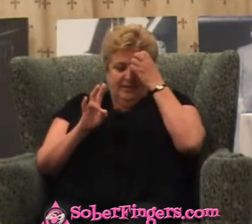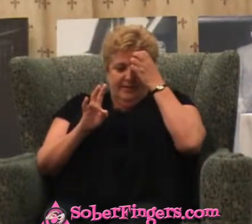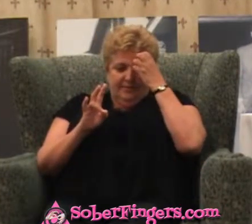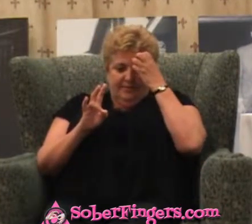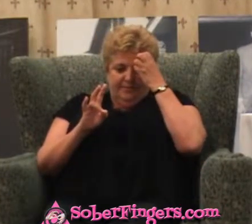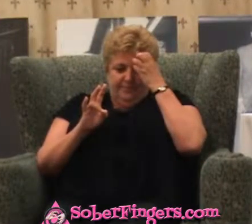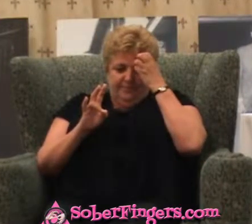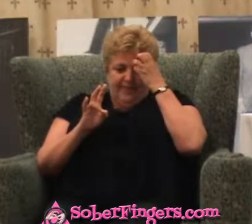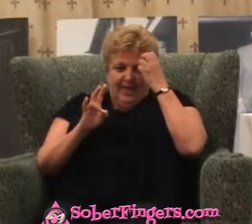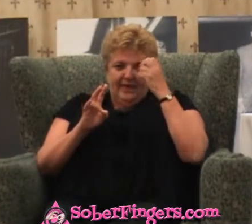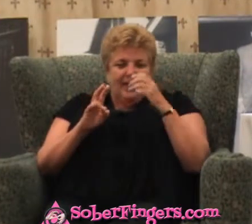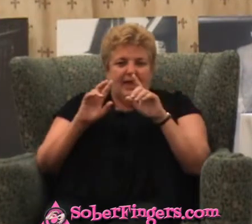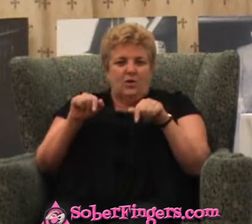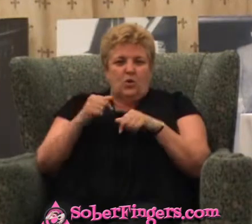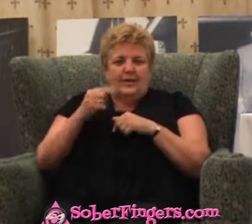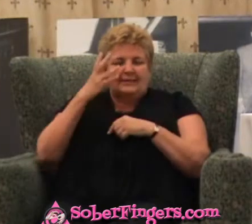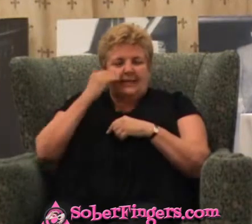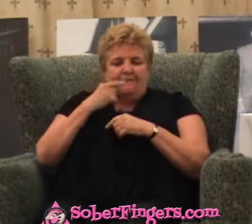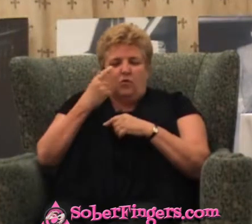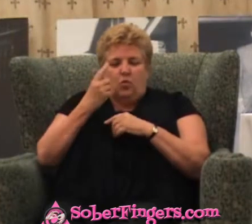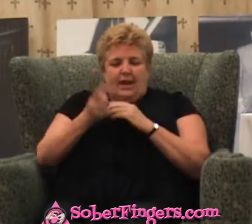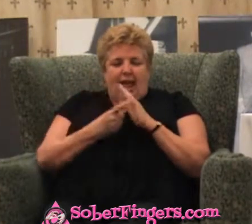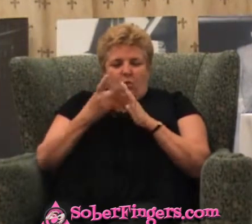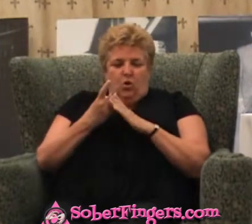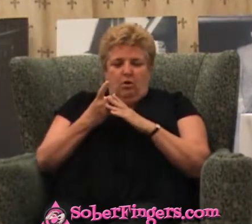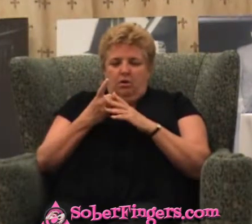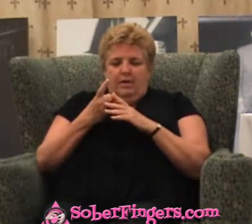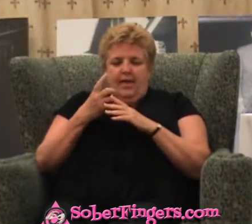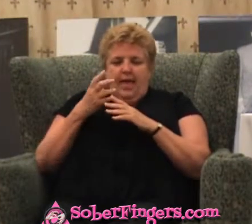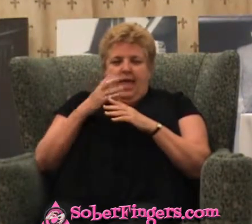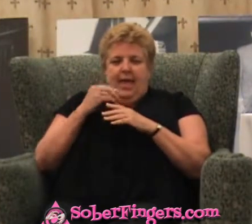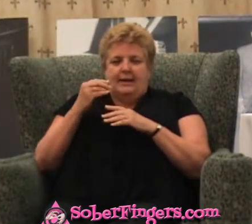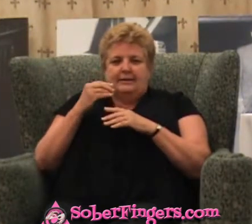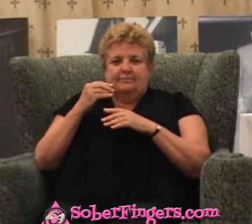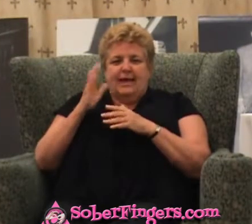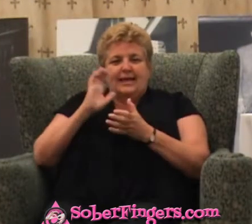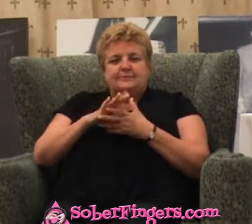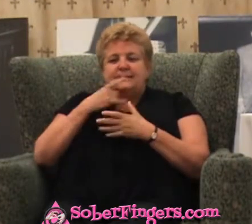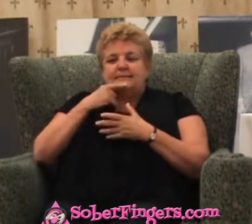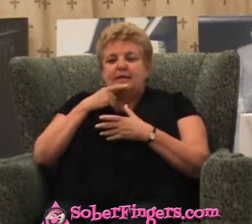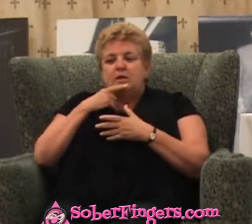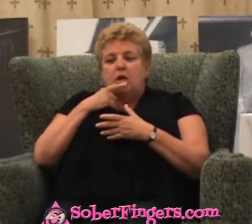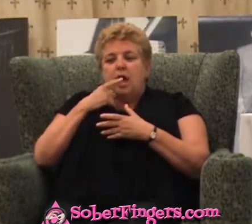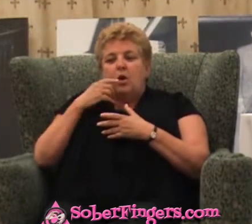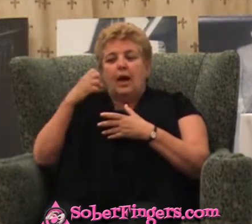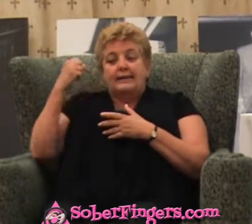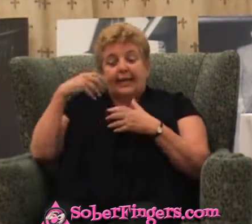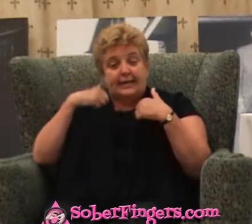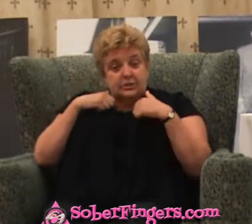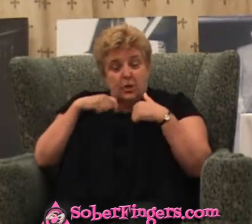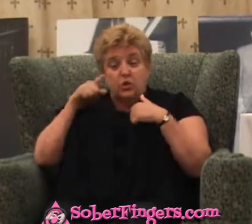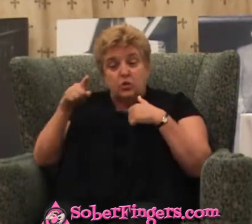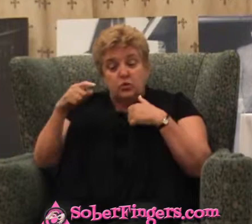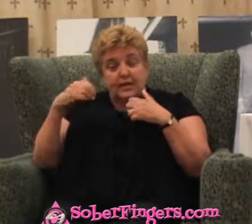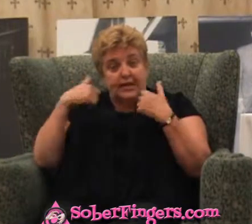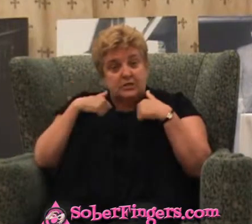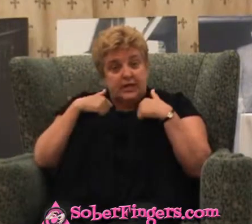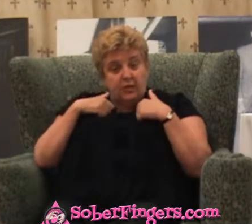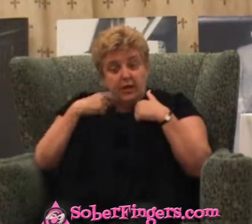before. And my husband said, honey, you take a shower, I take a shower, and we're going to a meeting of Alcoholics